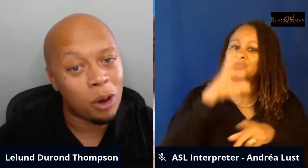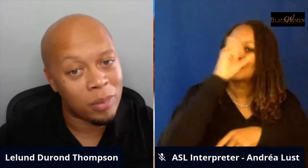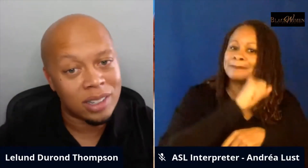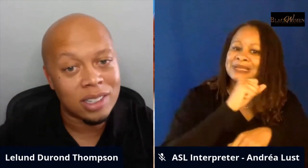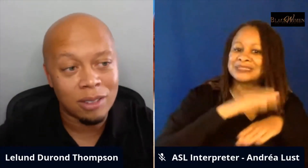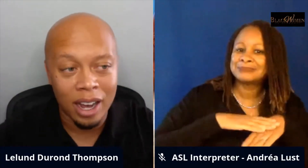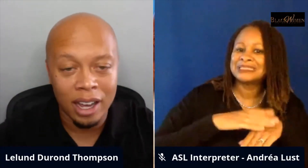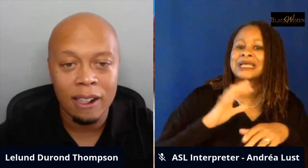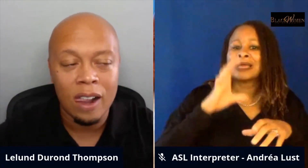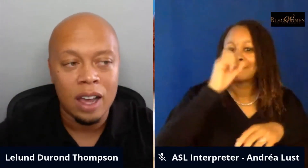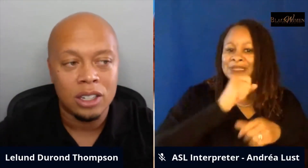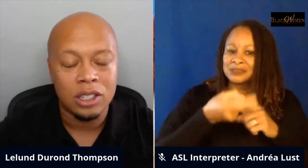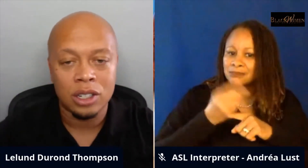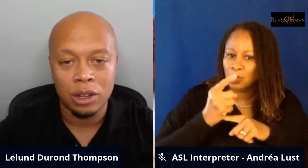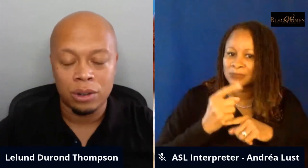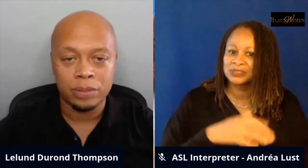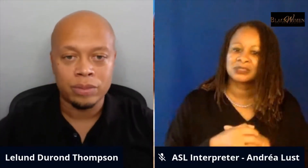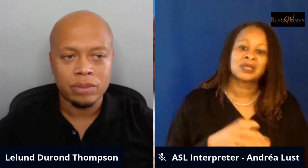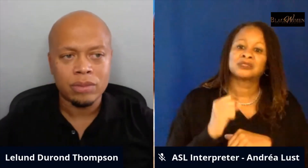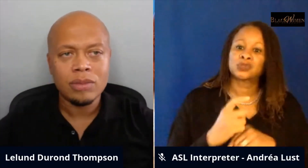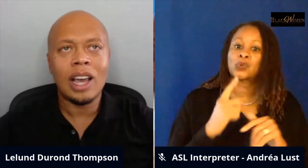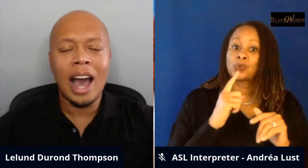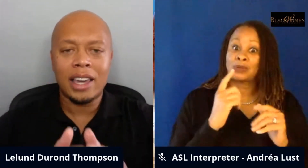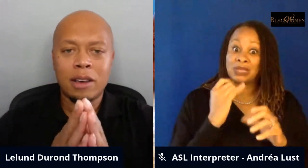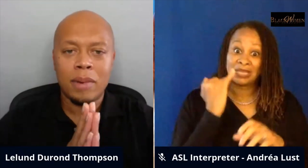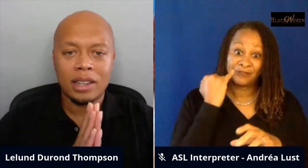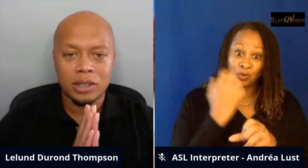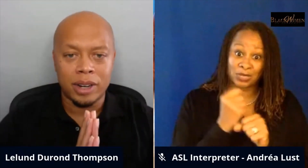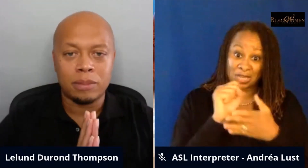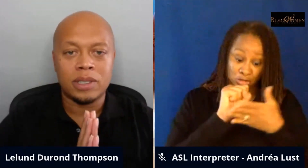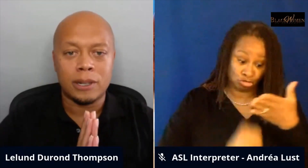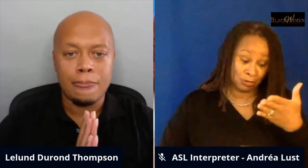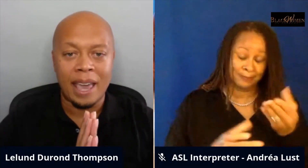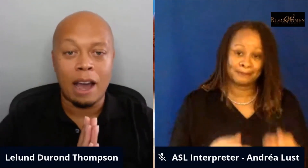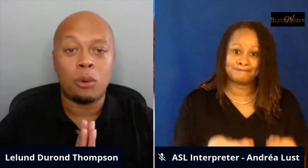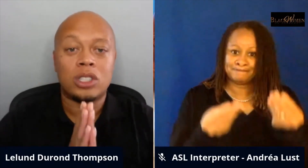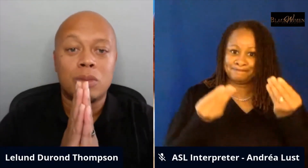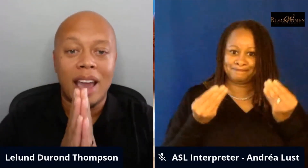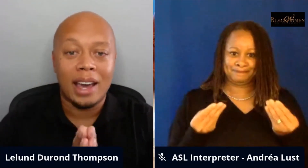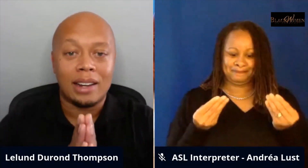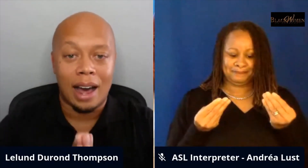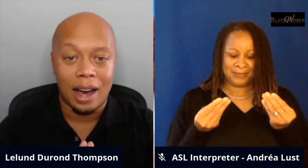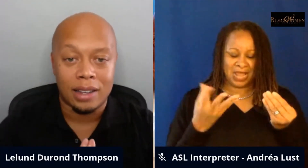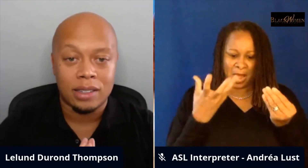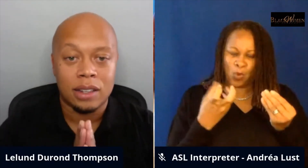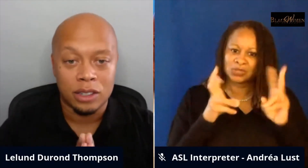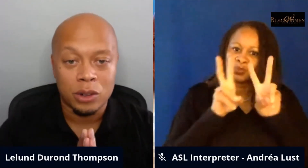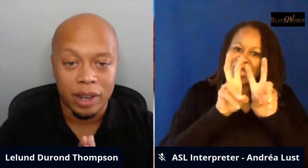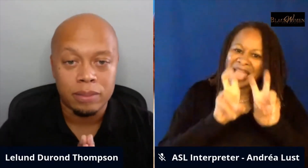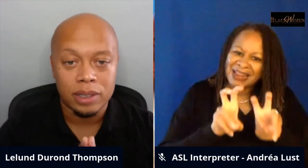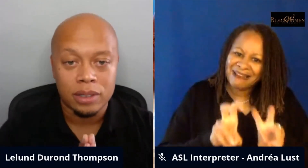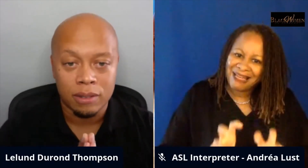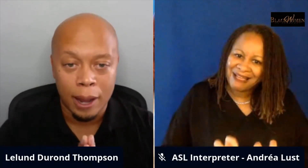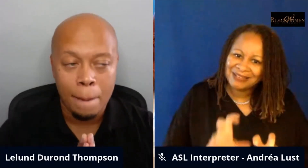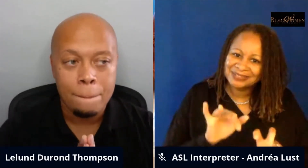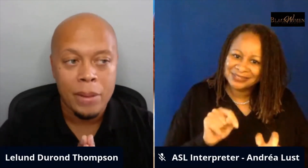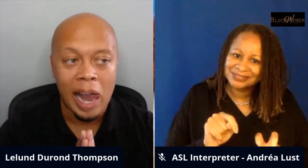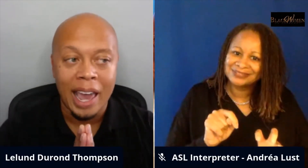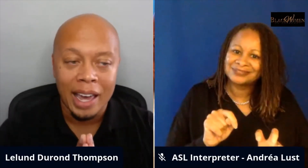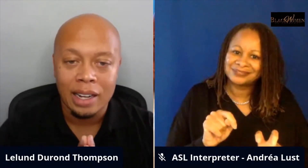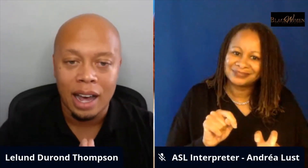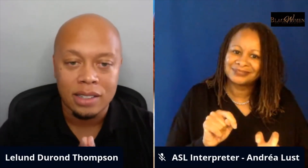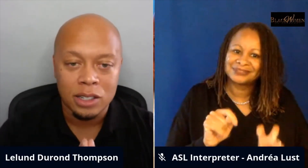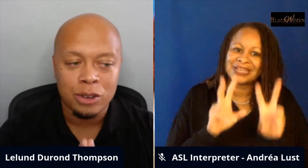miss moments, right? So I get my script and I want to analyze the script, right?